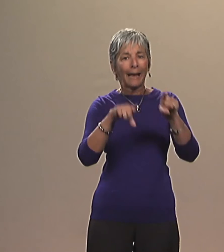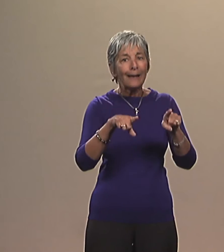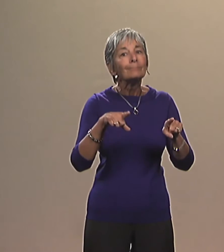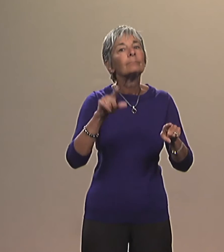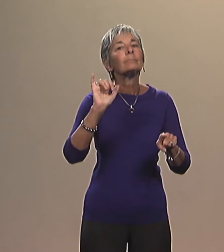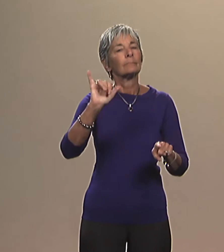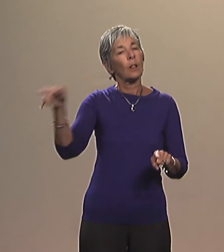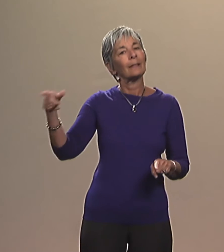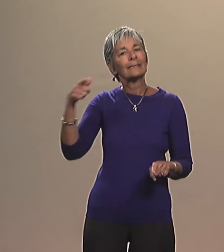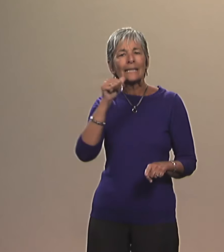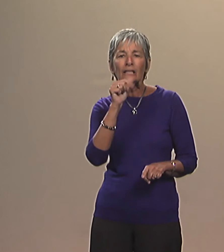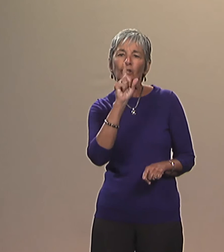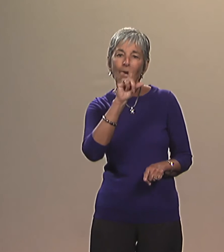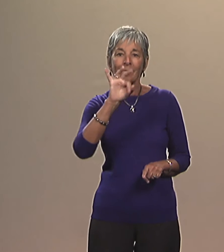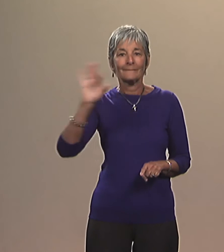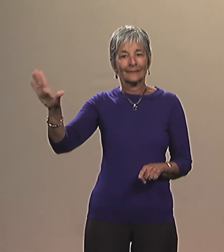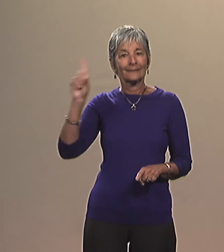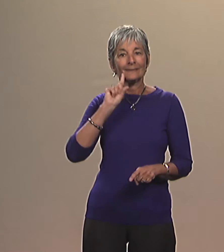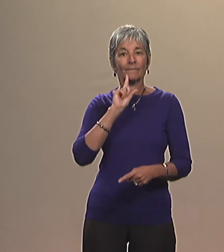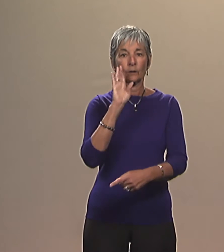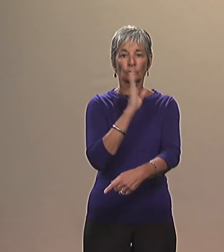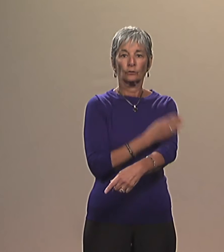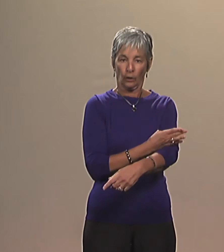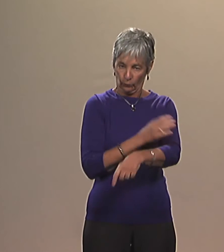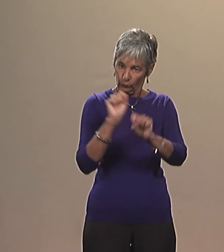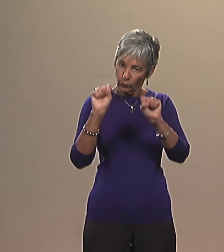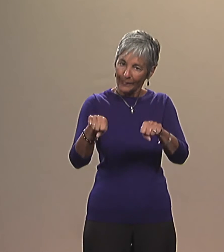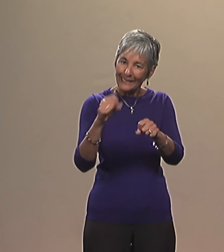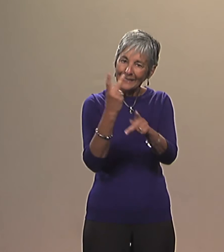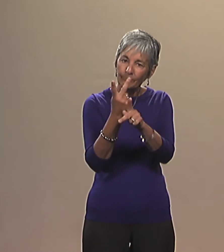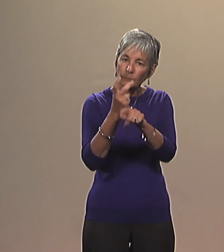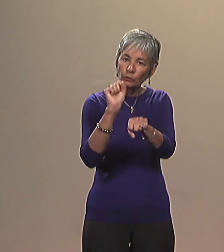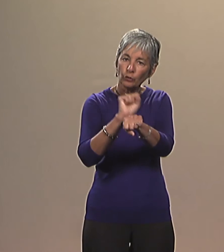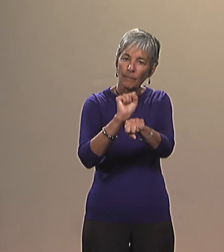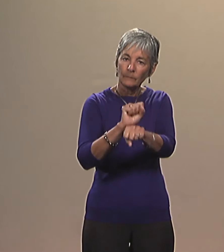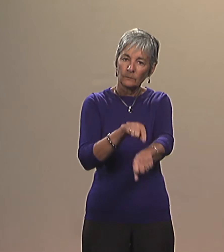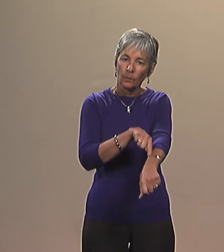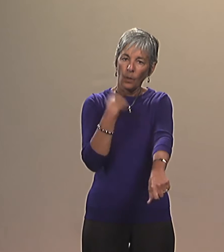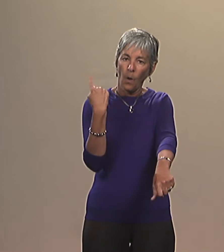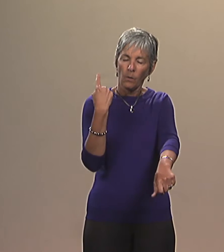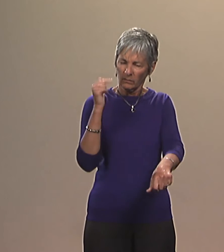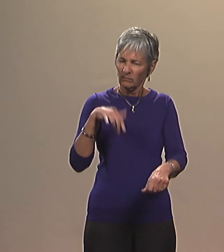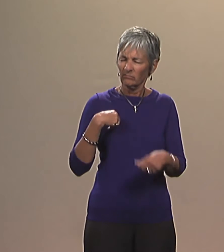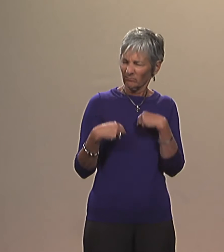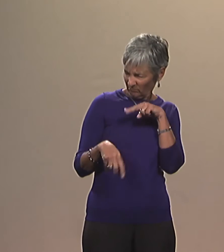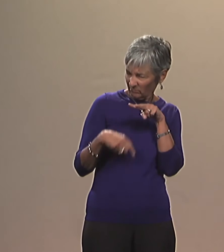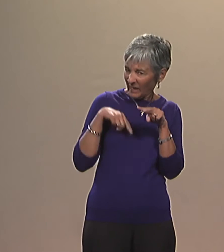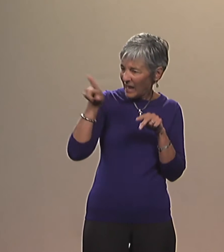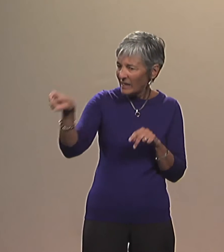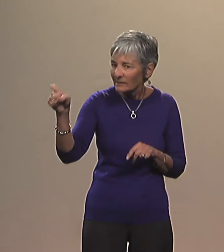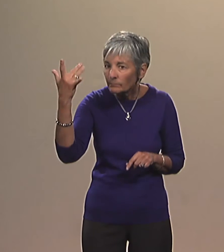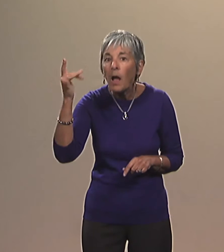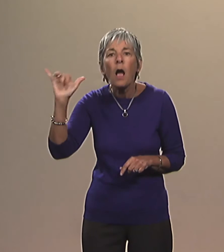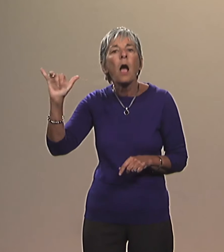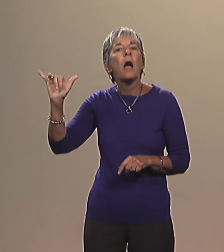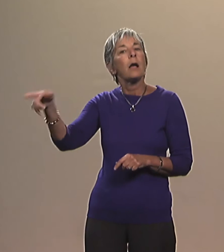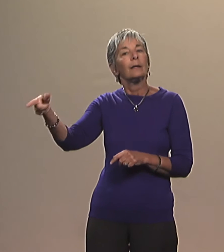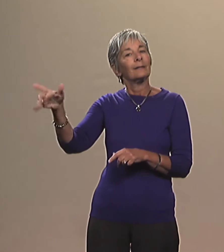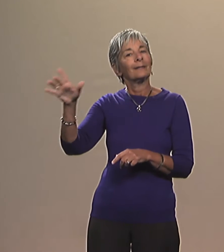The response was that they were not sure their deaf daughter would be able to keep a job for very long. That struck me as an unusual concern, so I